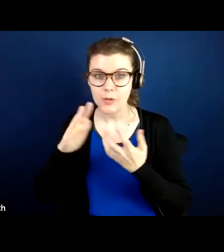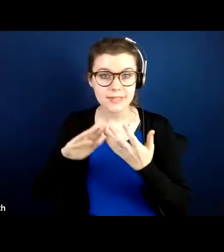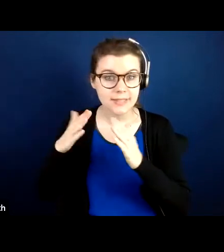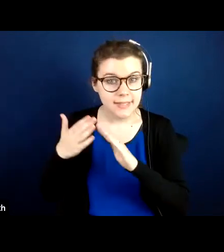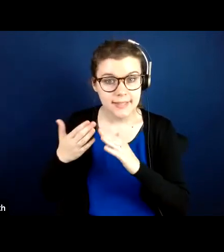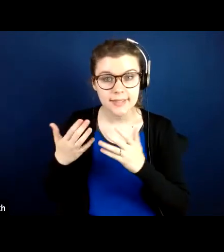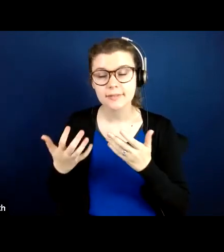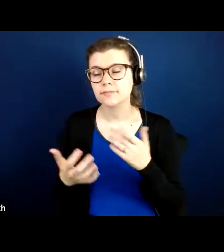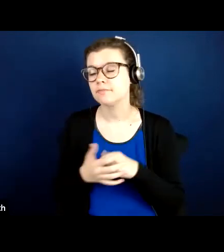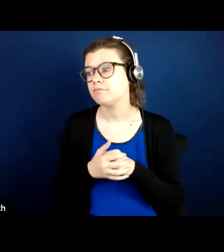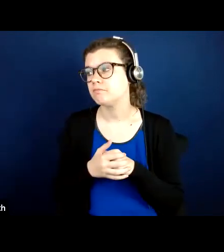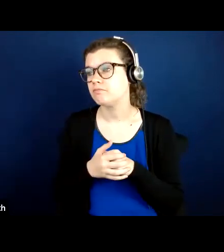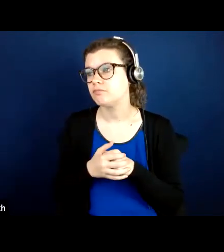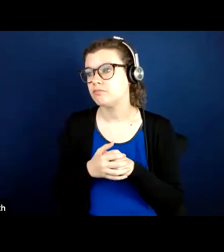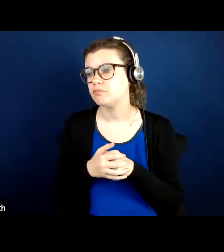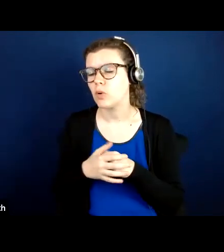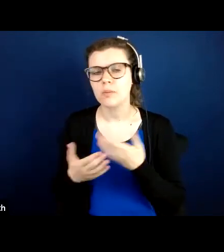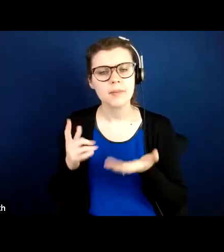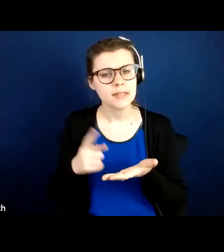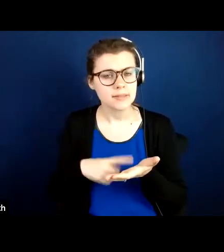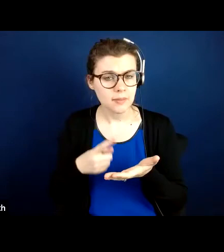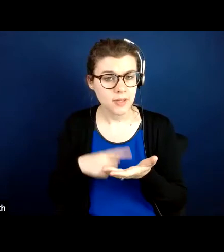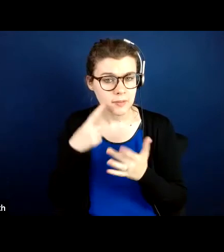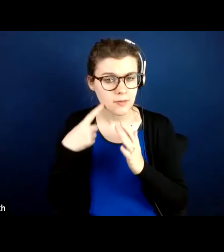maybe it's like sometimes we'll find